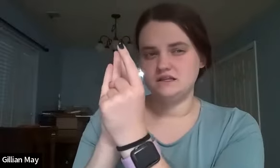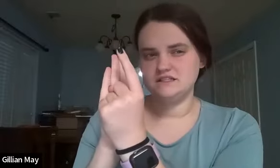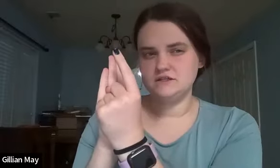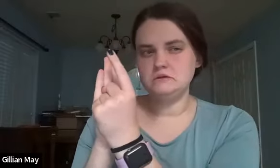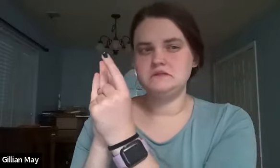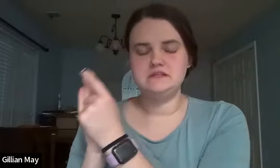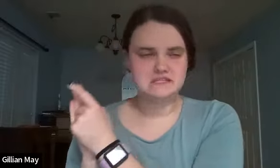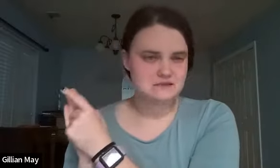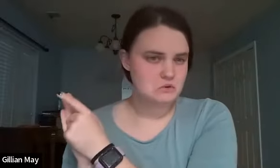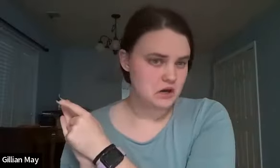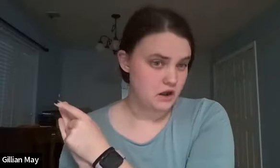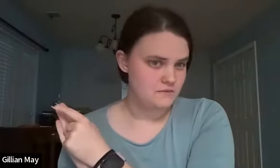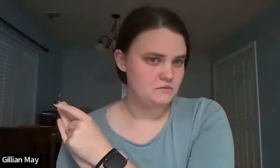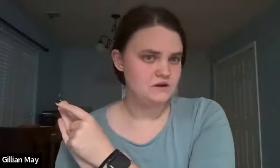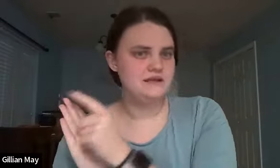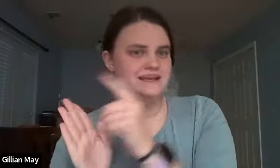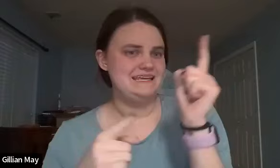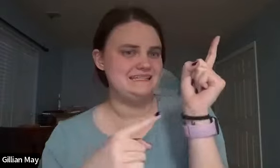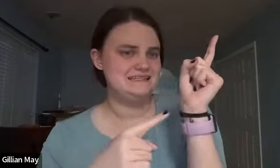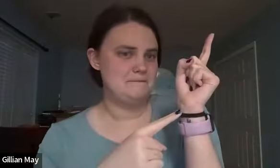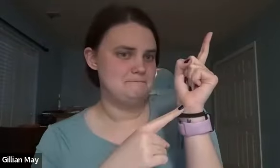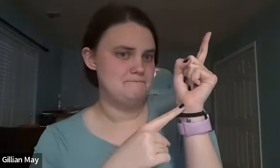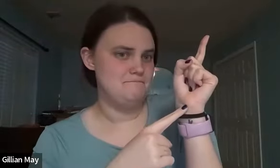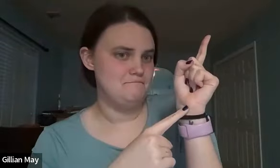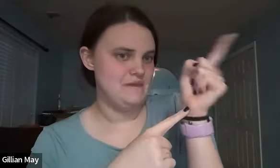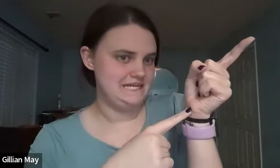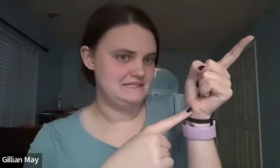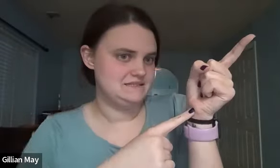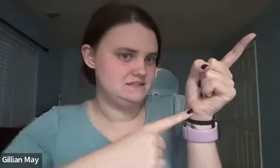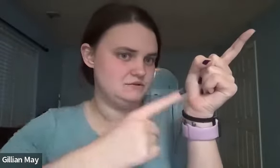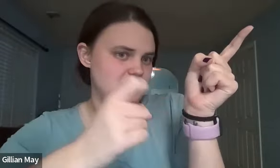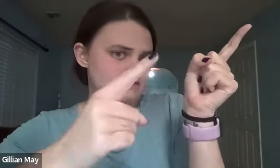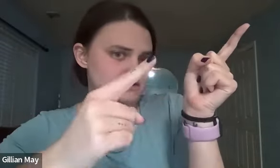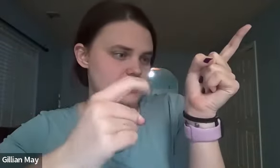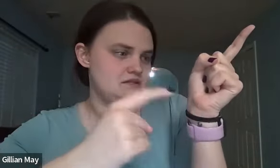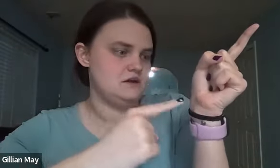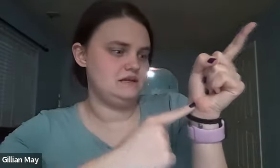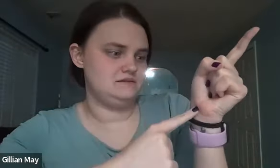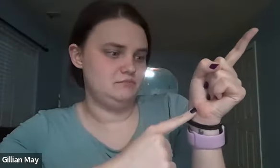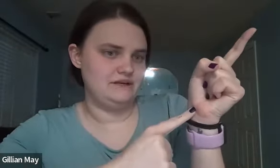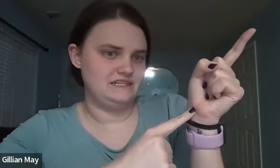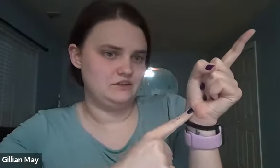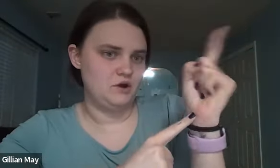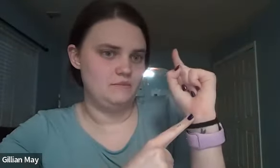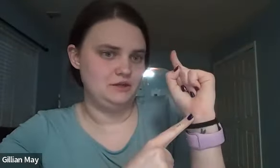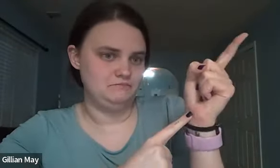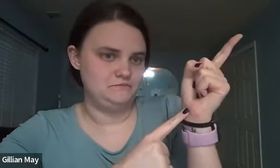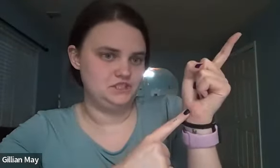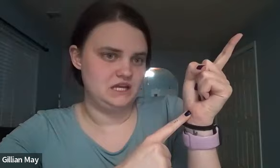also, this is a more common one, is minute. So it's like you have your non-dominant pointing at your palm and you shake it